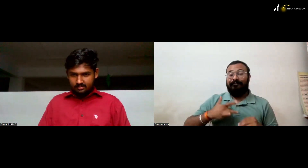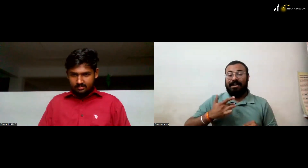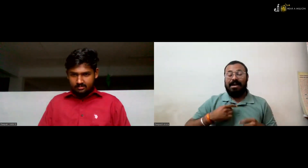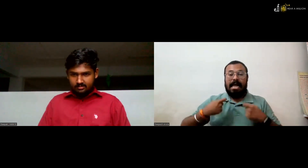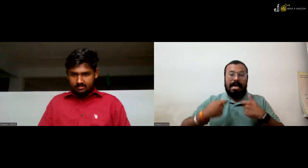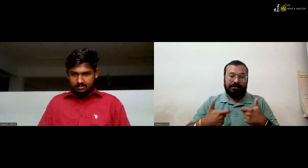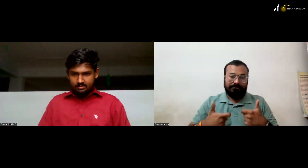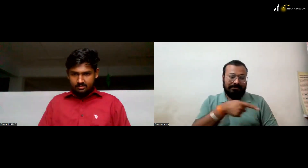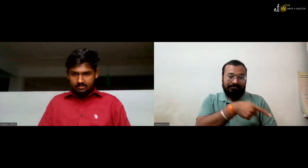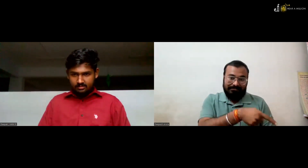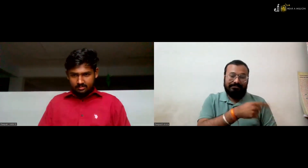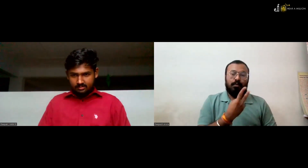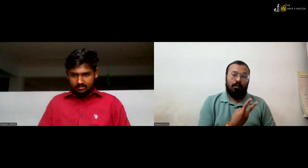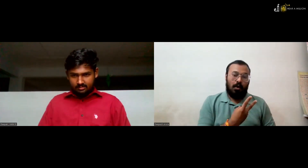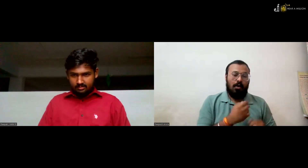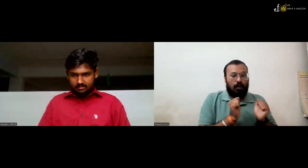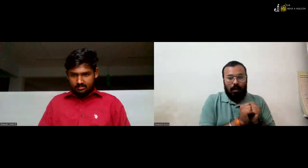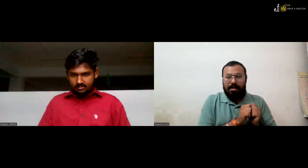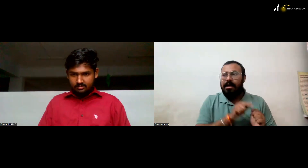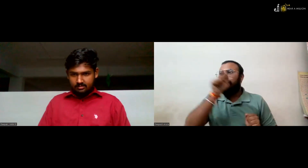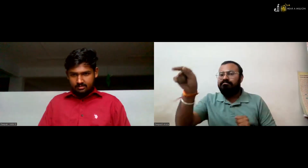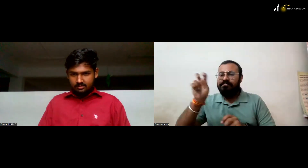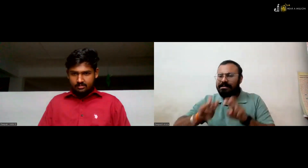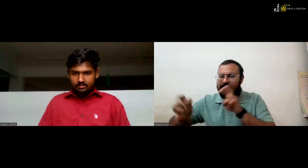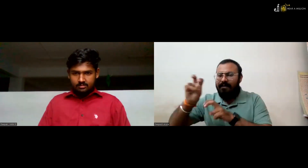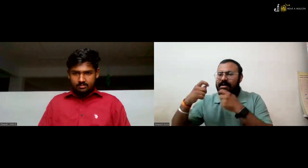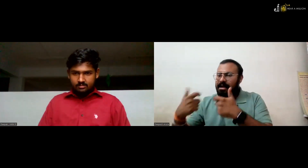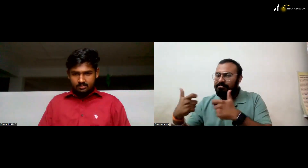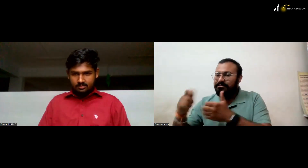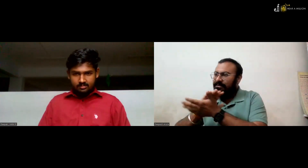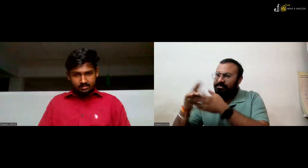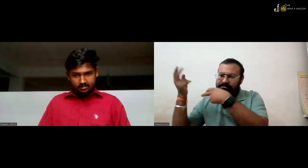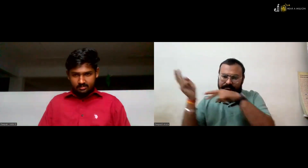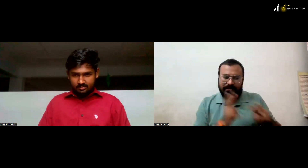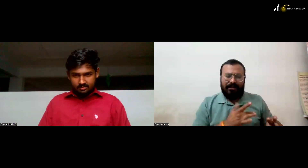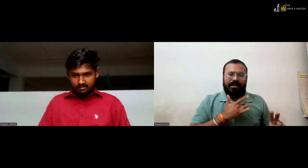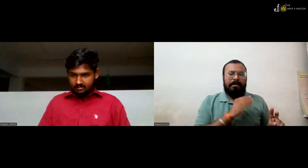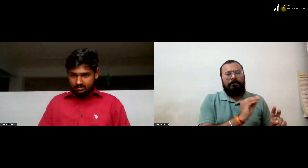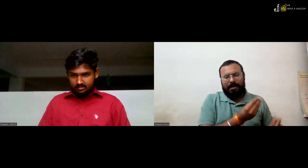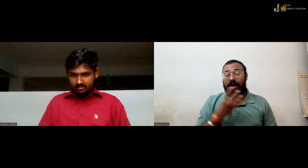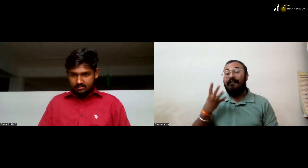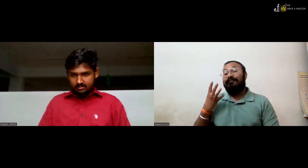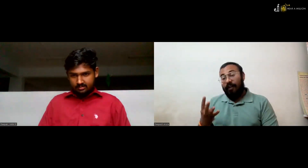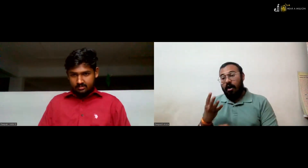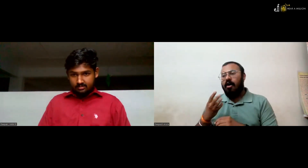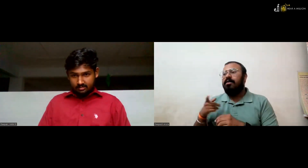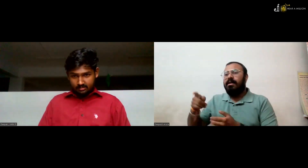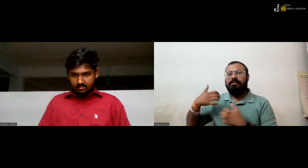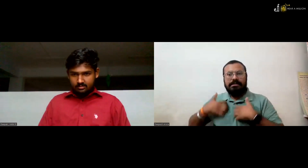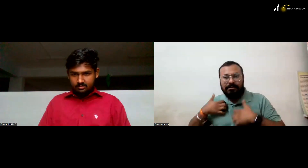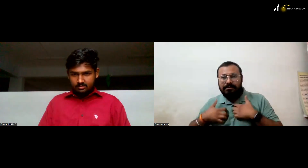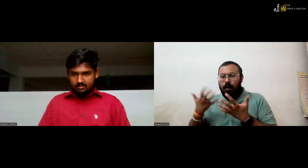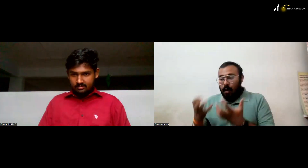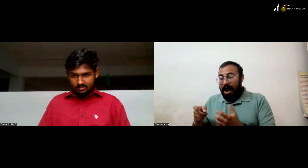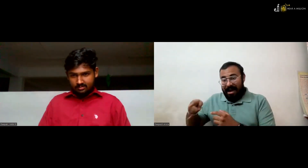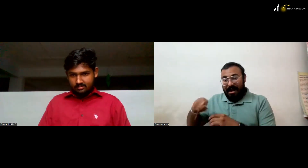one. But what I say, for the expenses, when we are two and we are making the expenses and coming back,